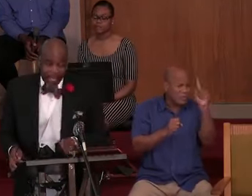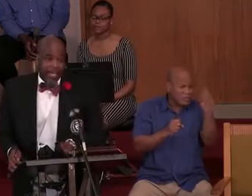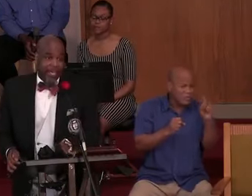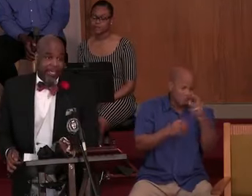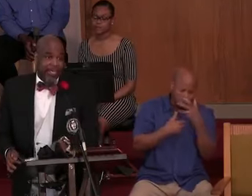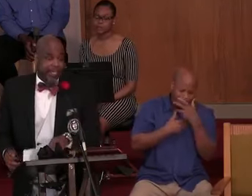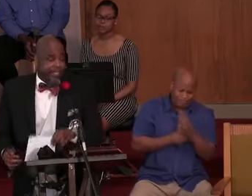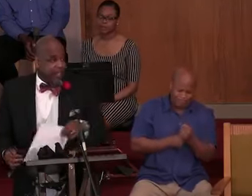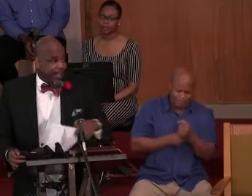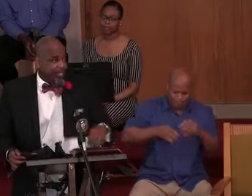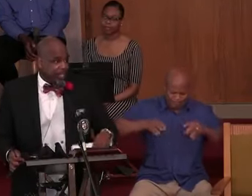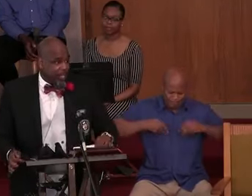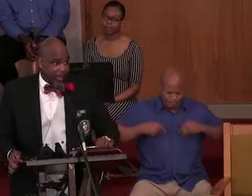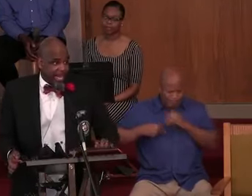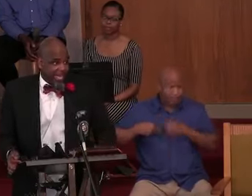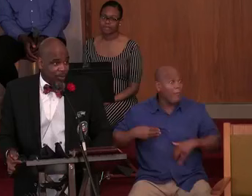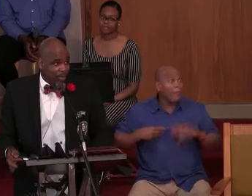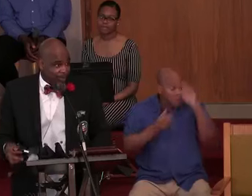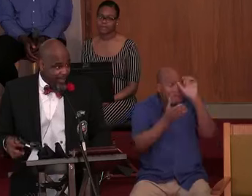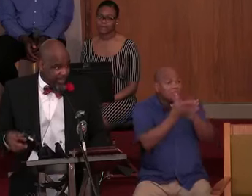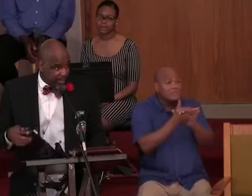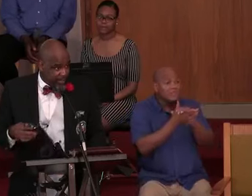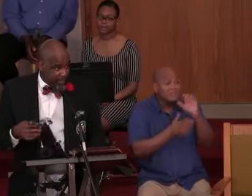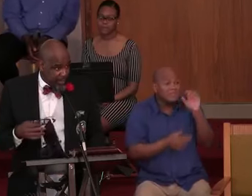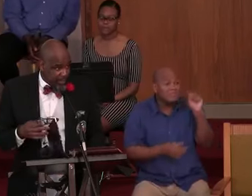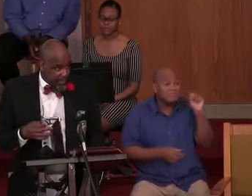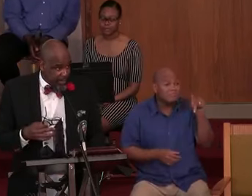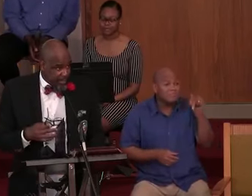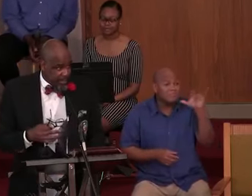believe in the space shuttle, but I ain't going up there.